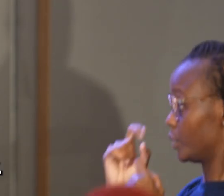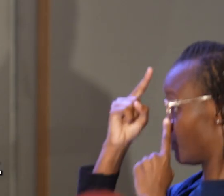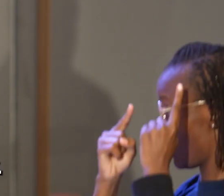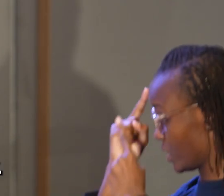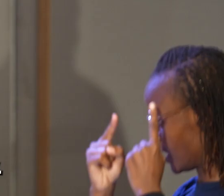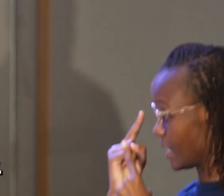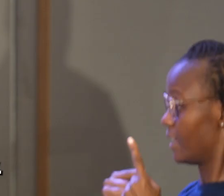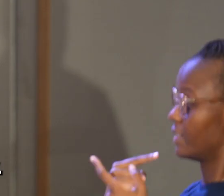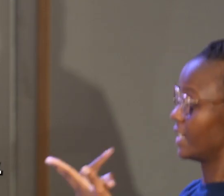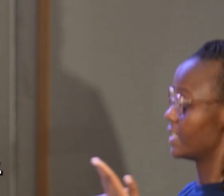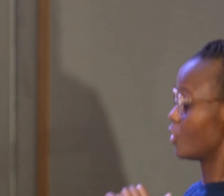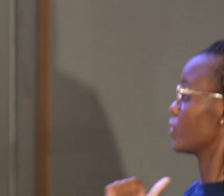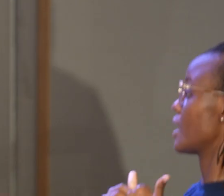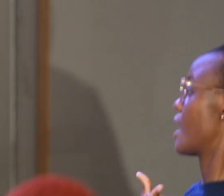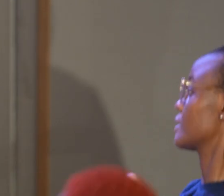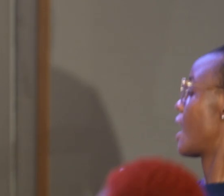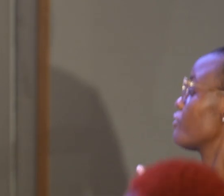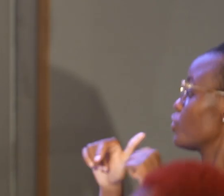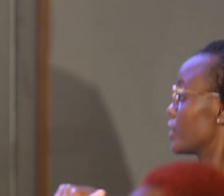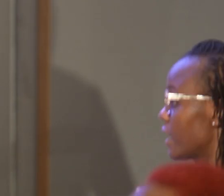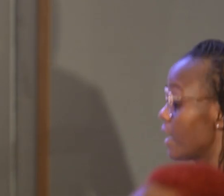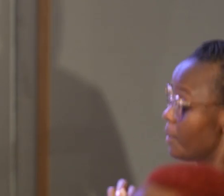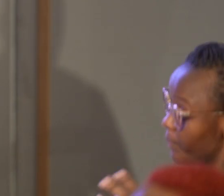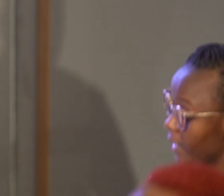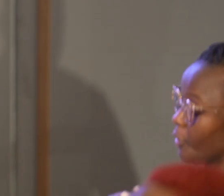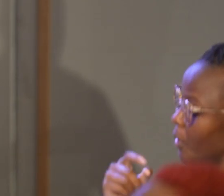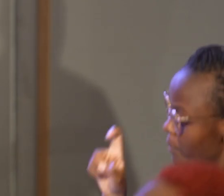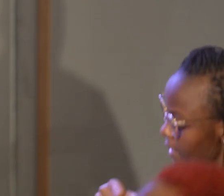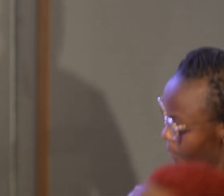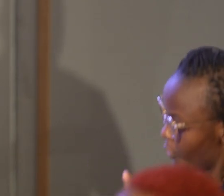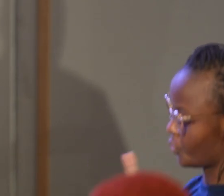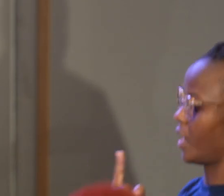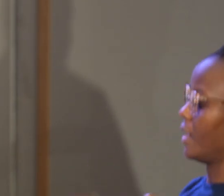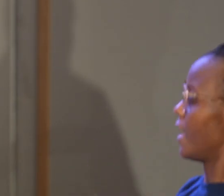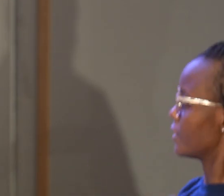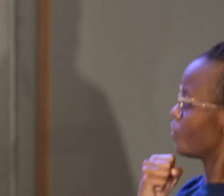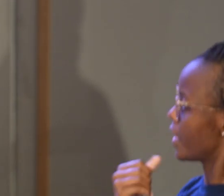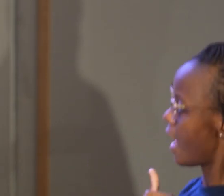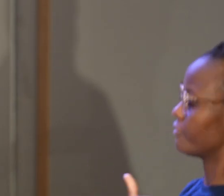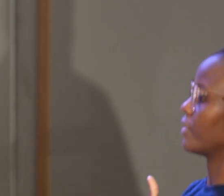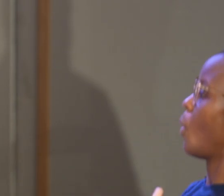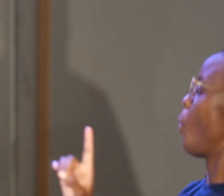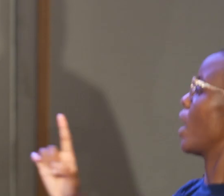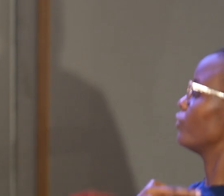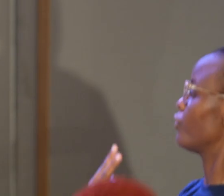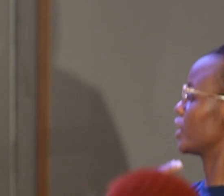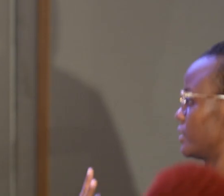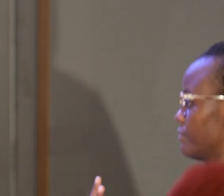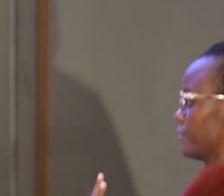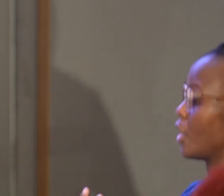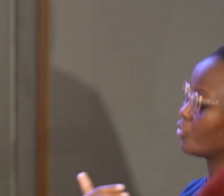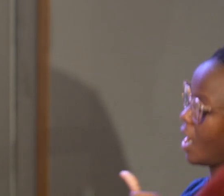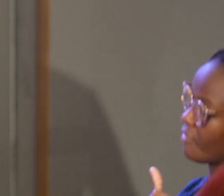the conversations we are having today. We should also ensure that we work with a unified voice to have